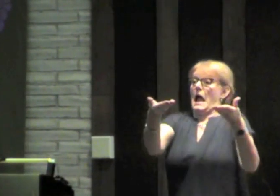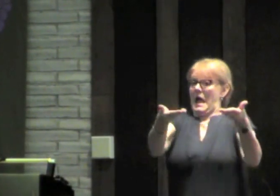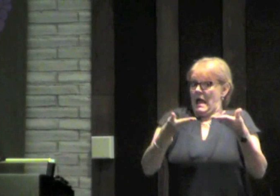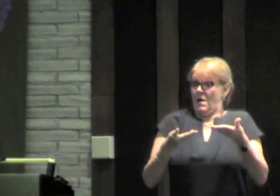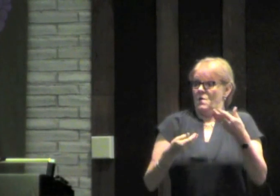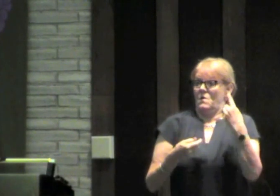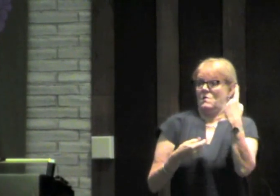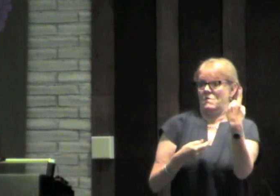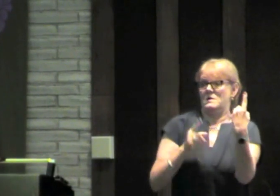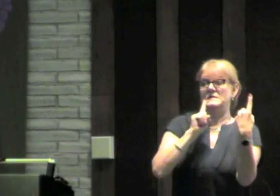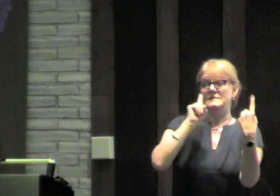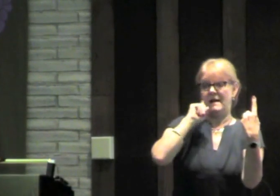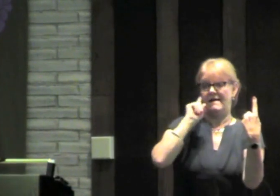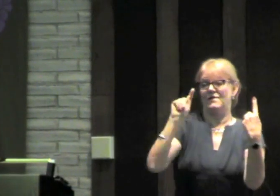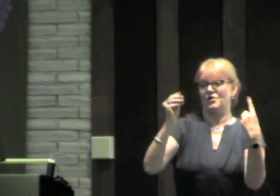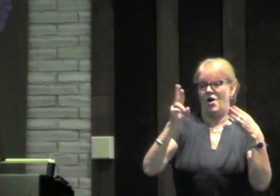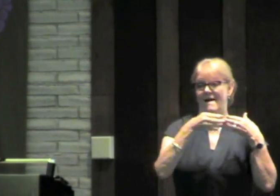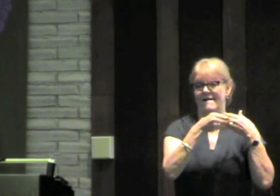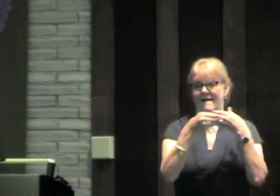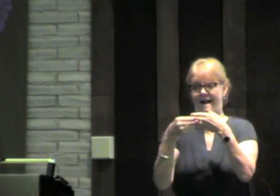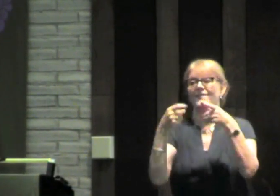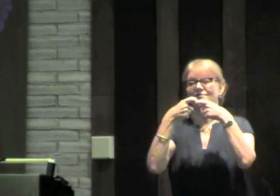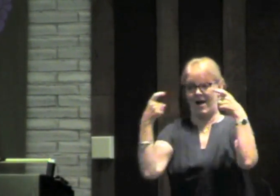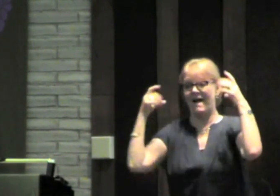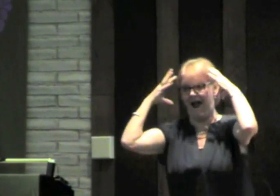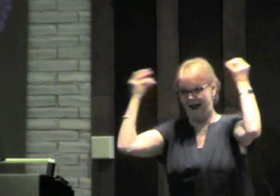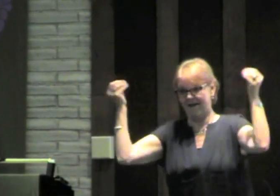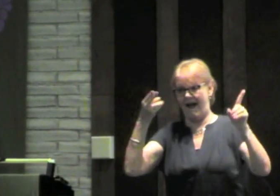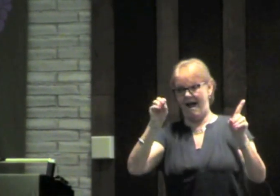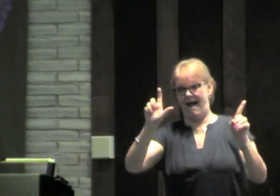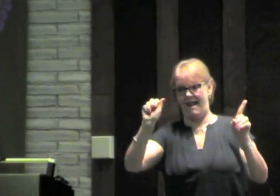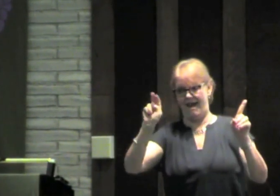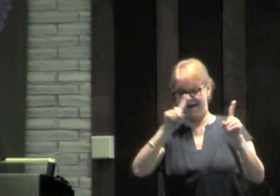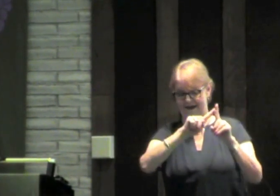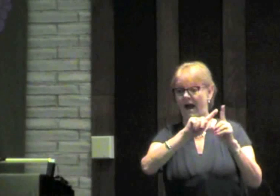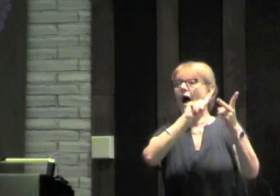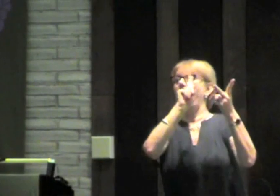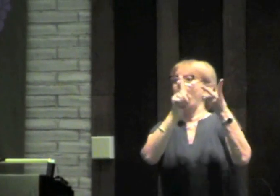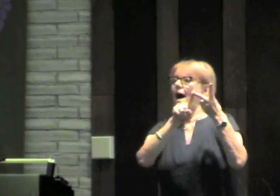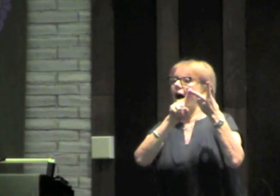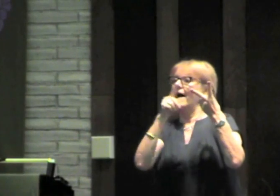neck to look up at him. And he hired one guide who was from